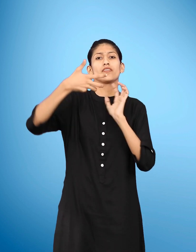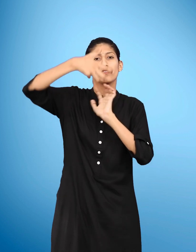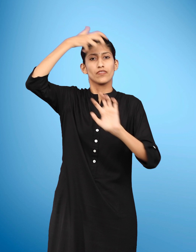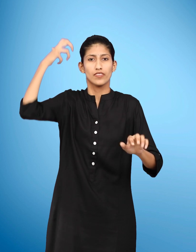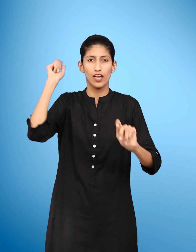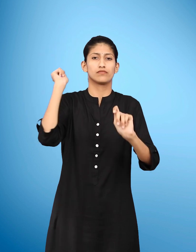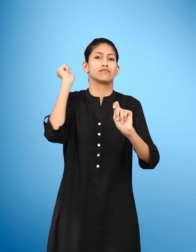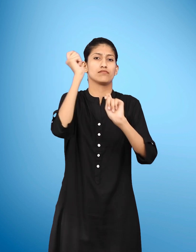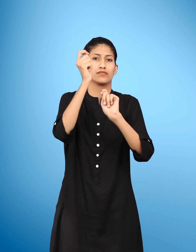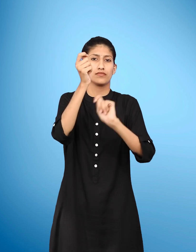The Cholas,